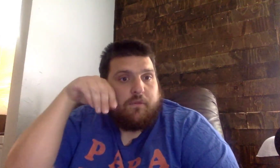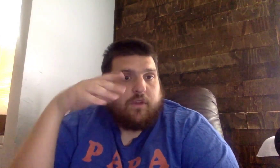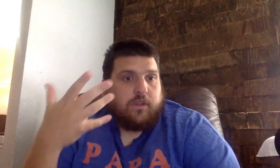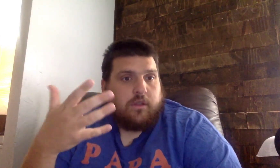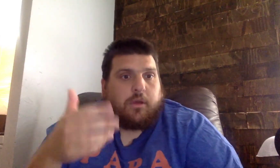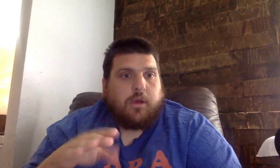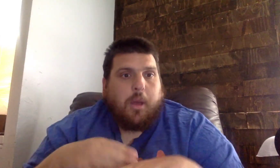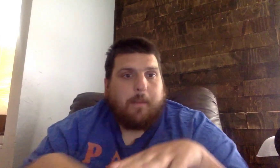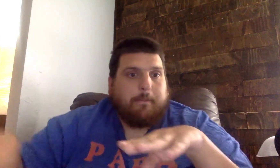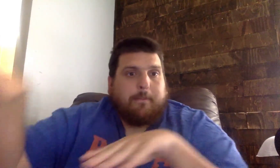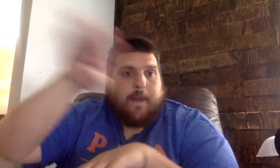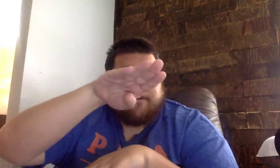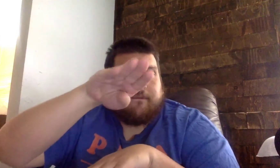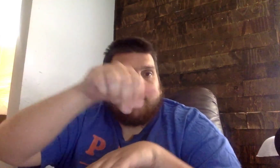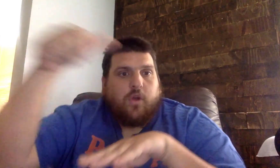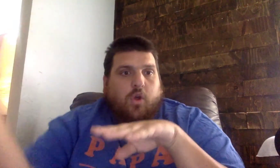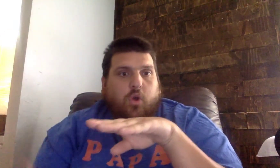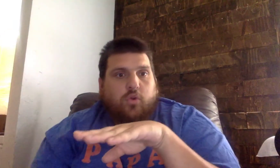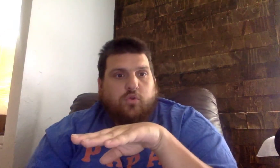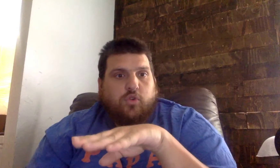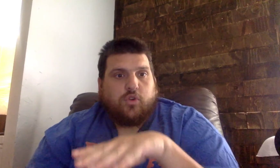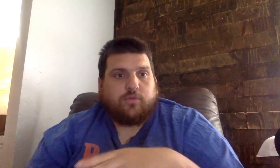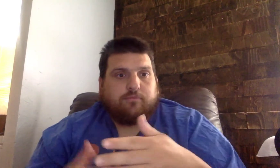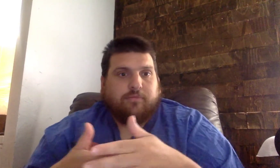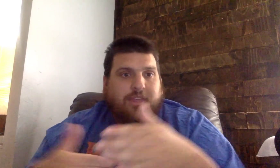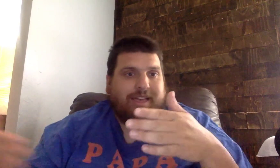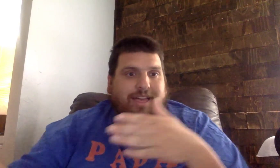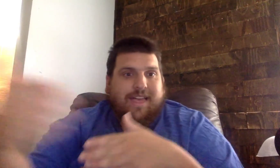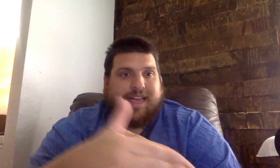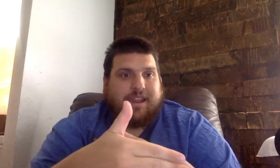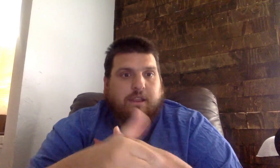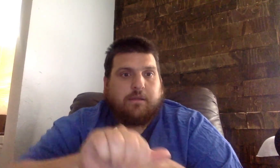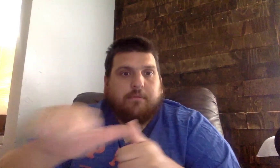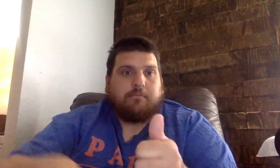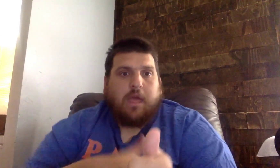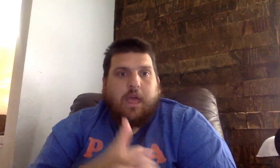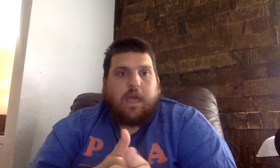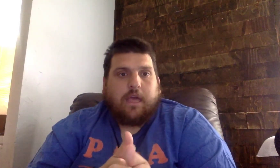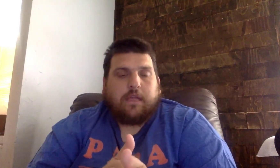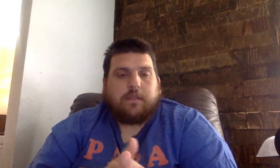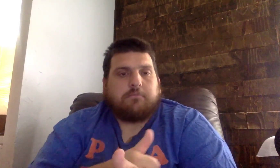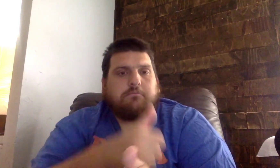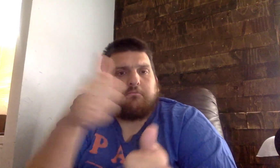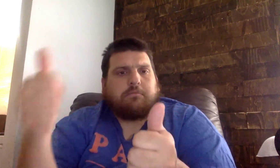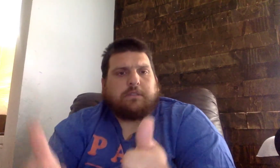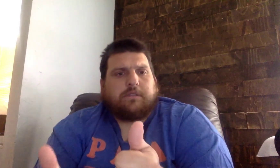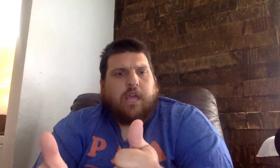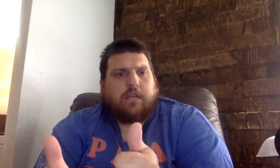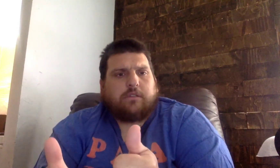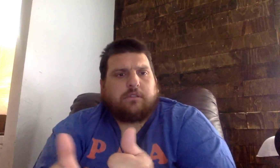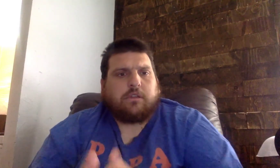off, above, under, ahead, behind, beside,